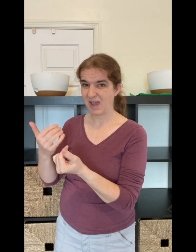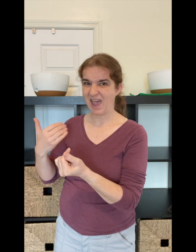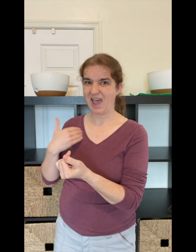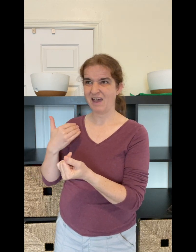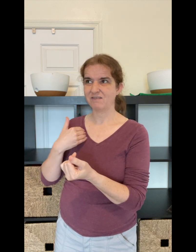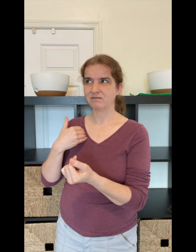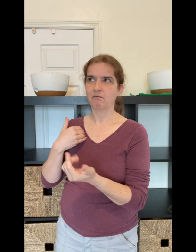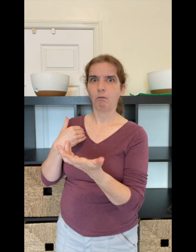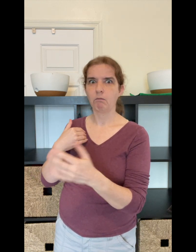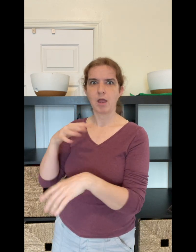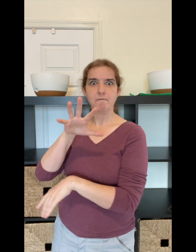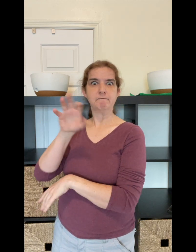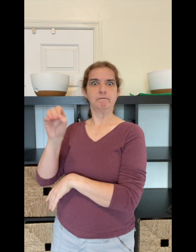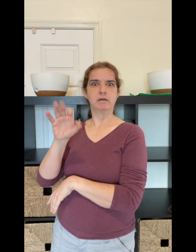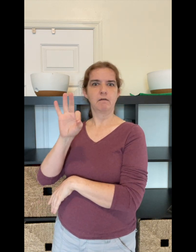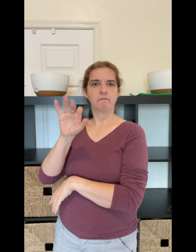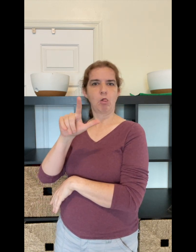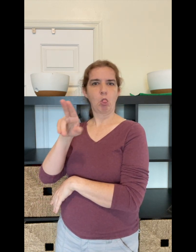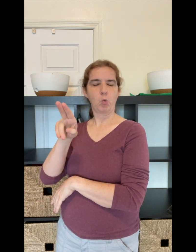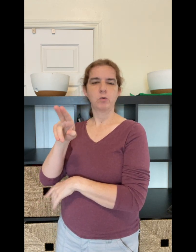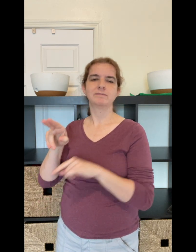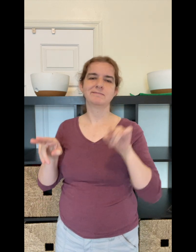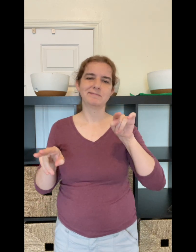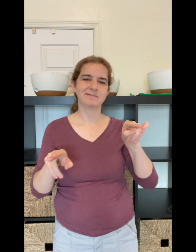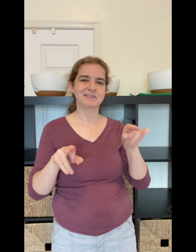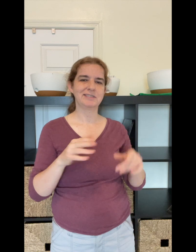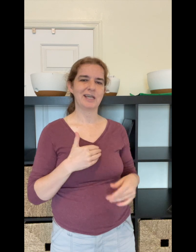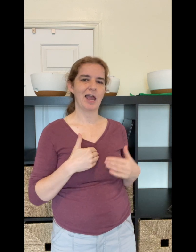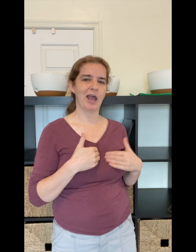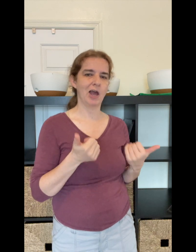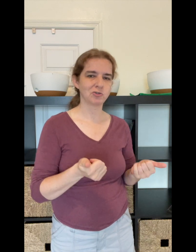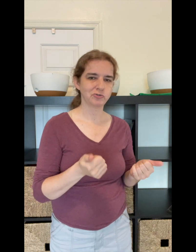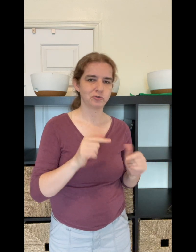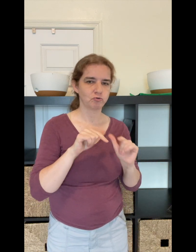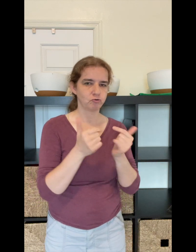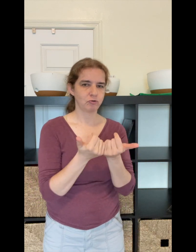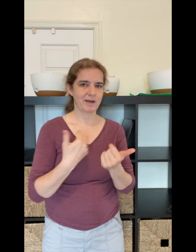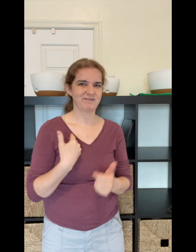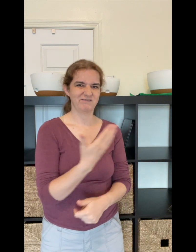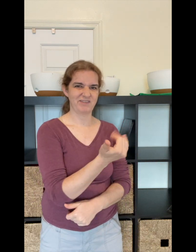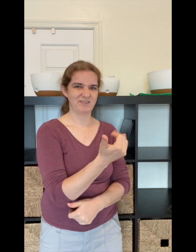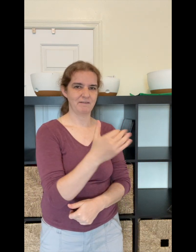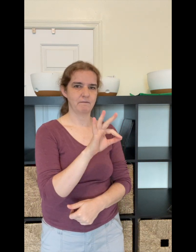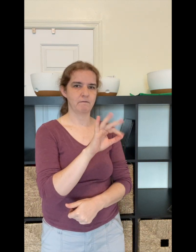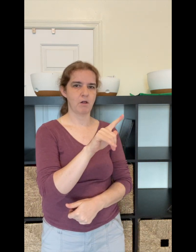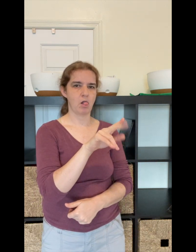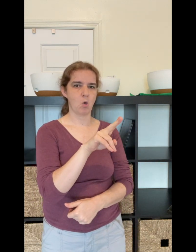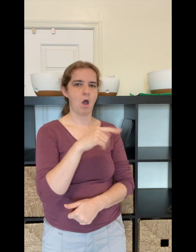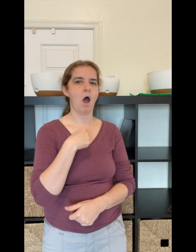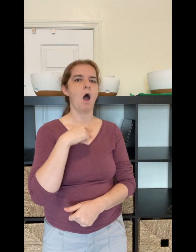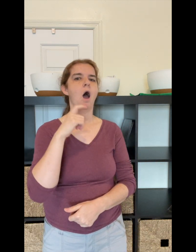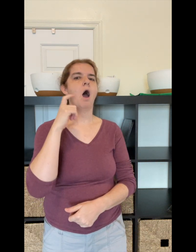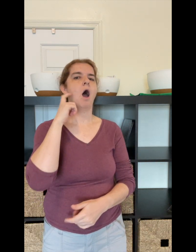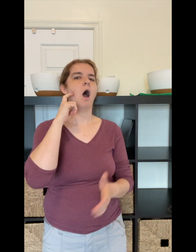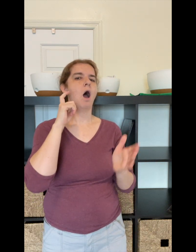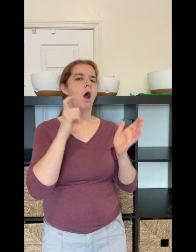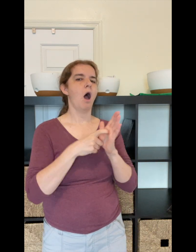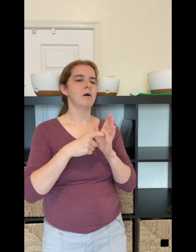it's older. And we have, 50 people with the flu. This group is younger. We have 15 people with the flu. Oh,